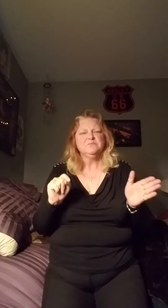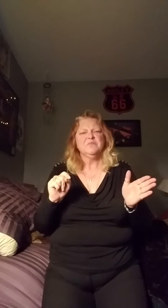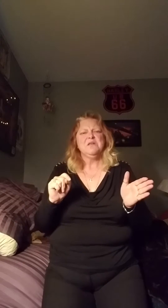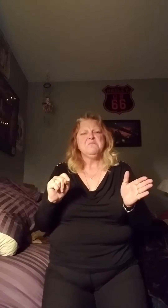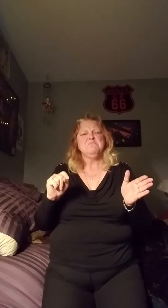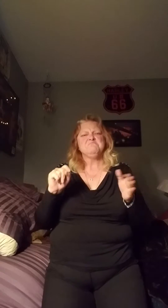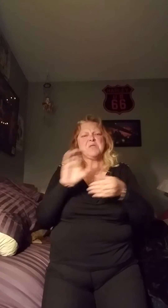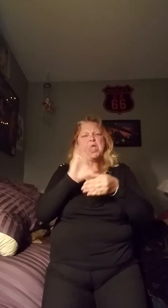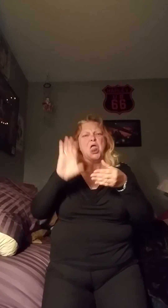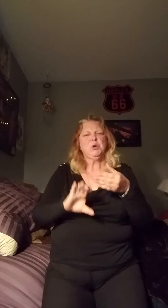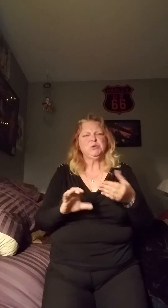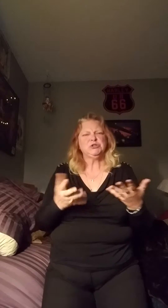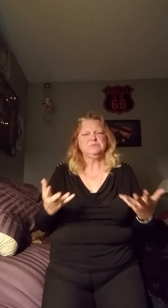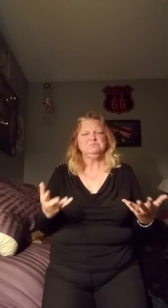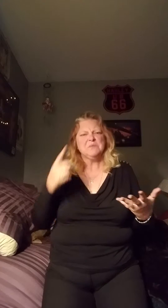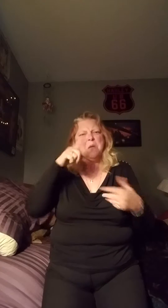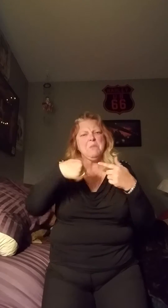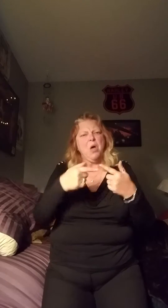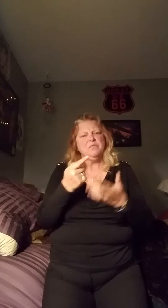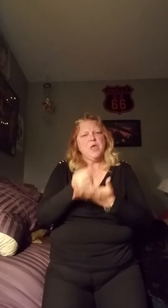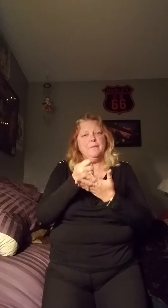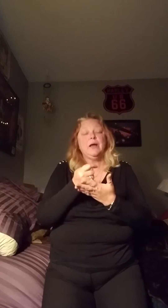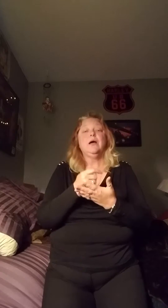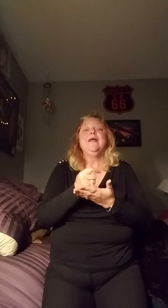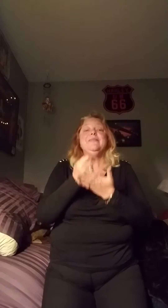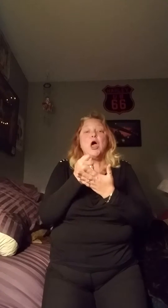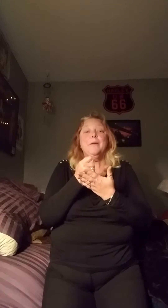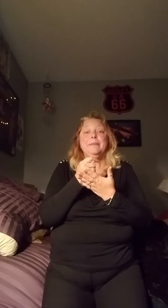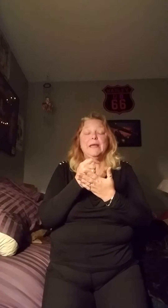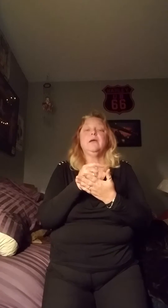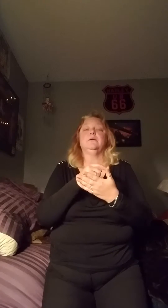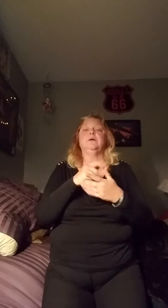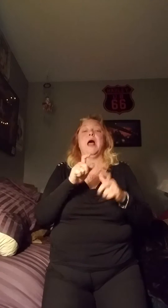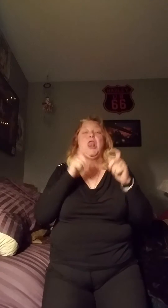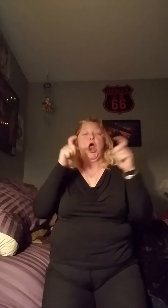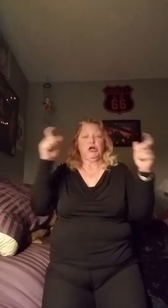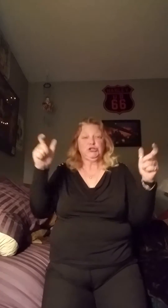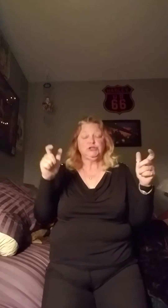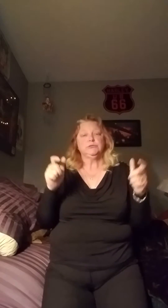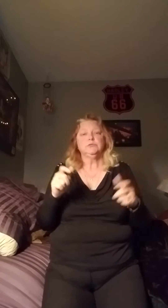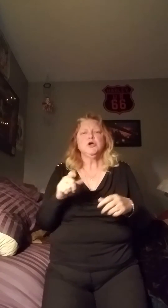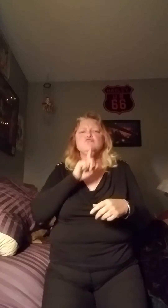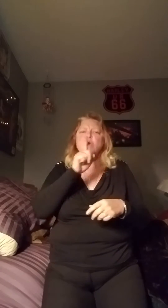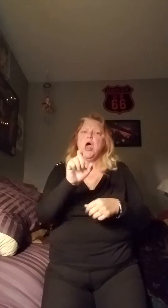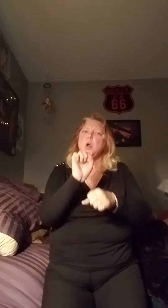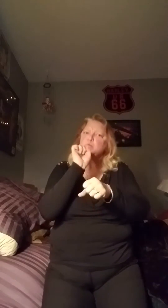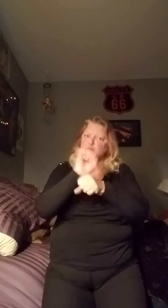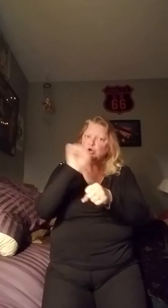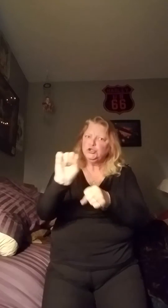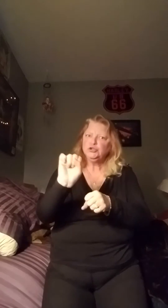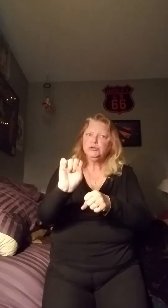about therapy. Therapy, by and large, works. People in treatment do better than those who are not in